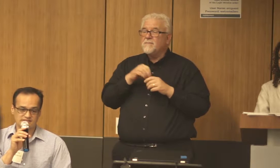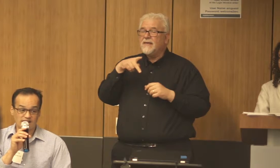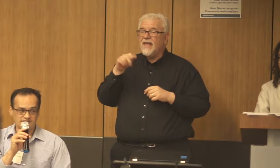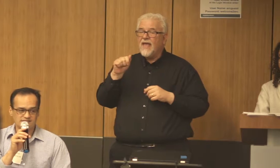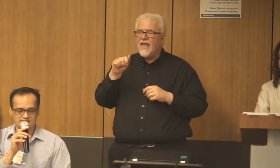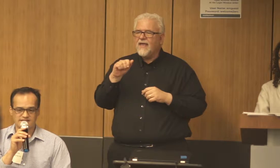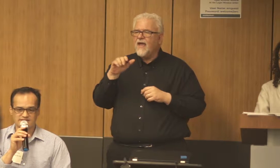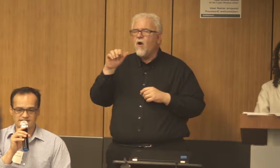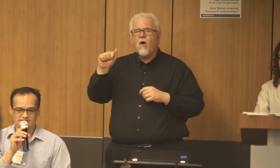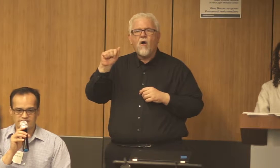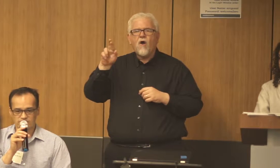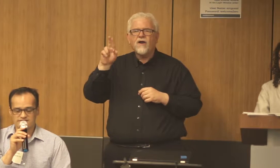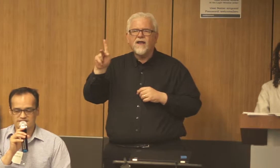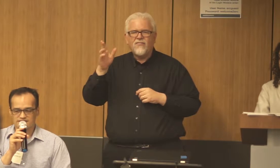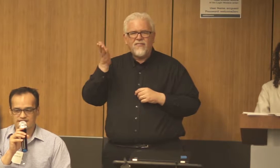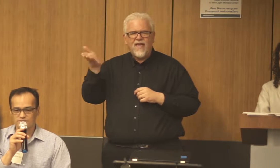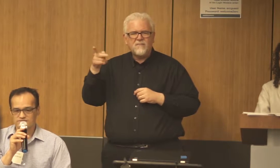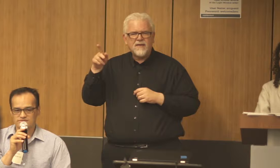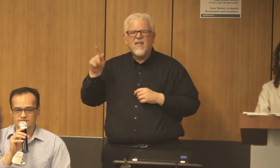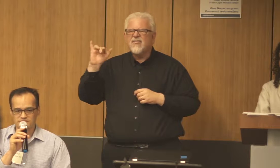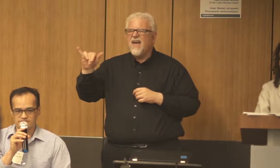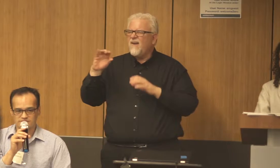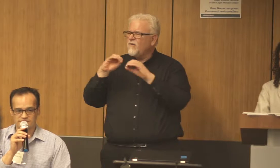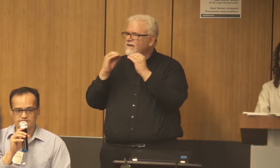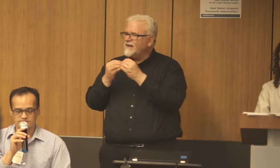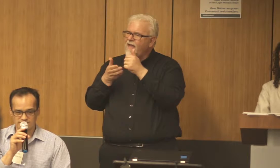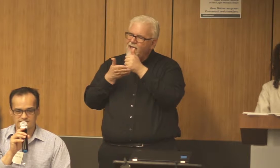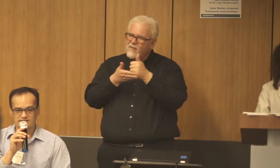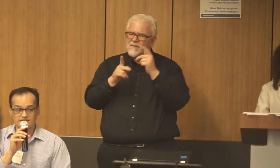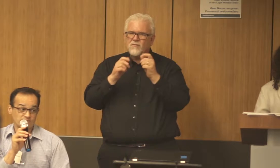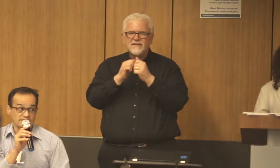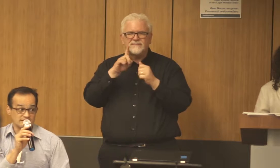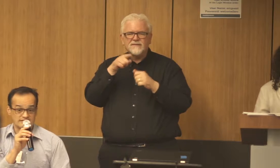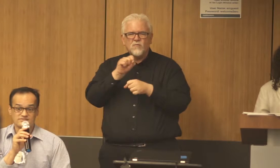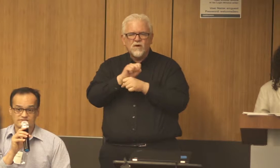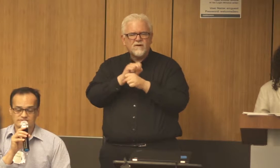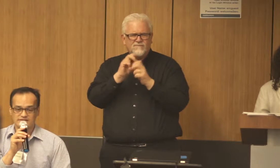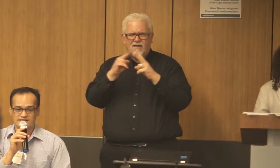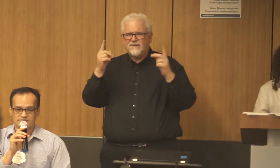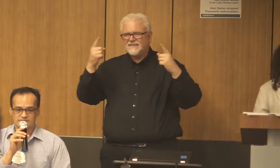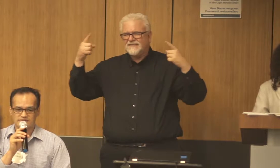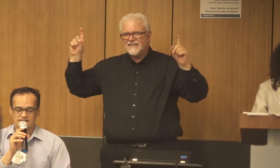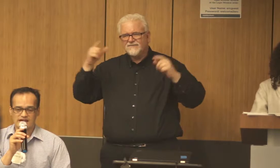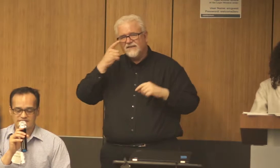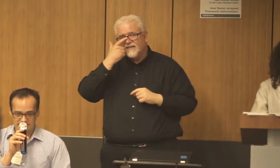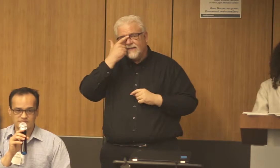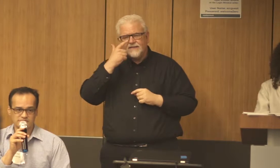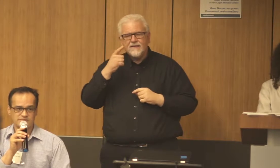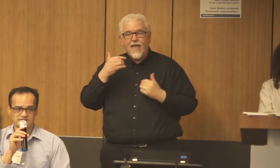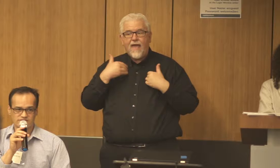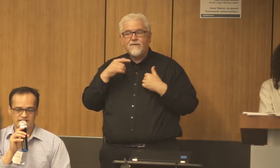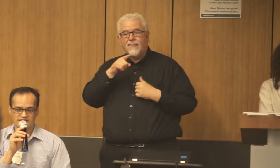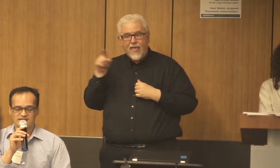there's the ARC there, and they're an organization that helps people with disabilities with work. And they were very successful having